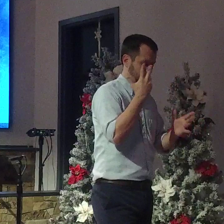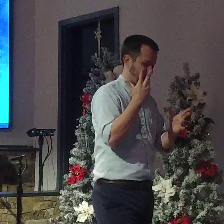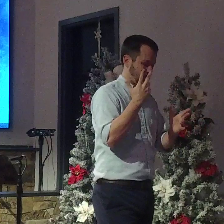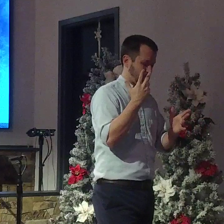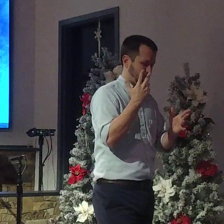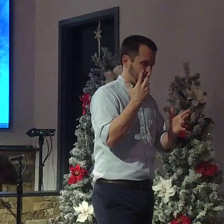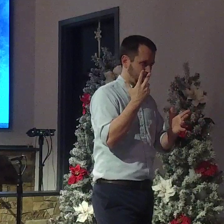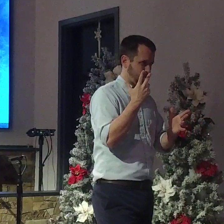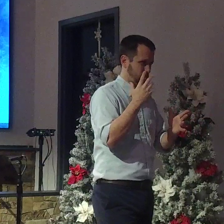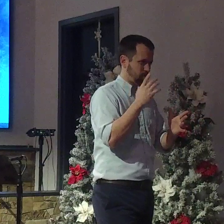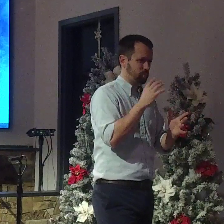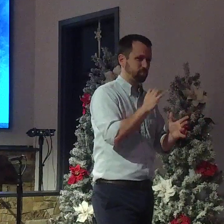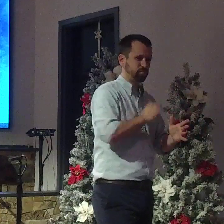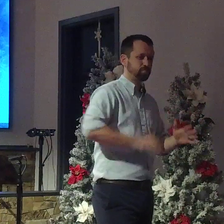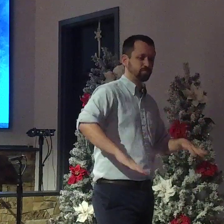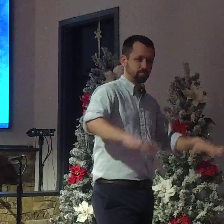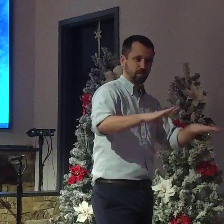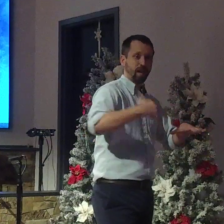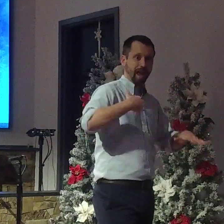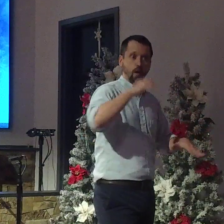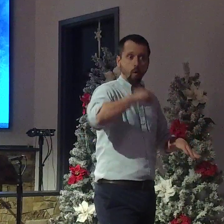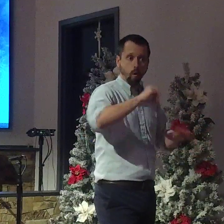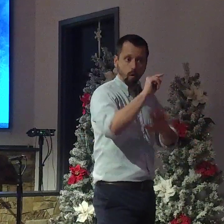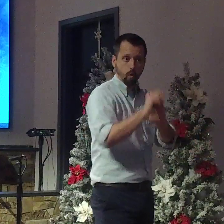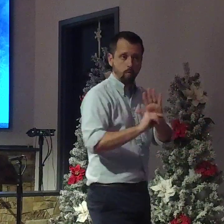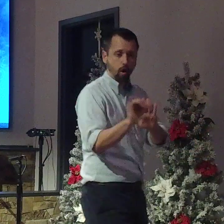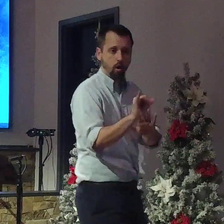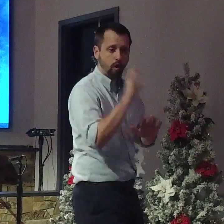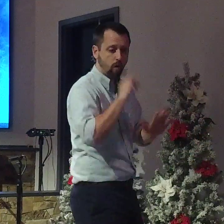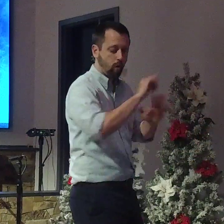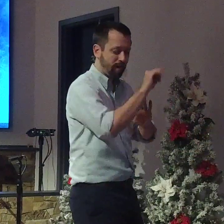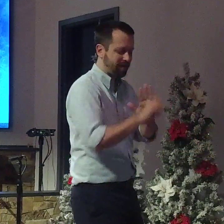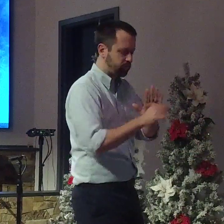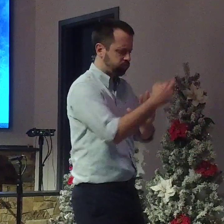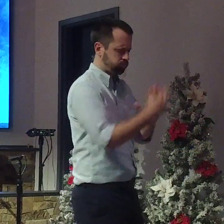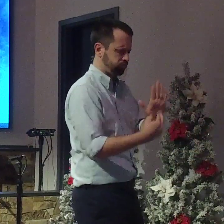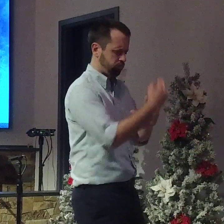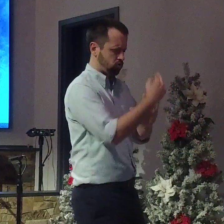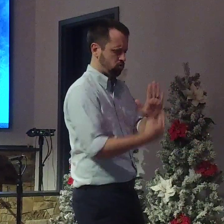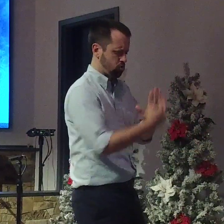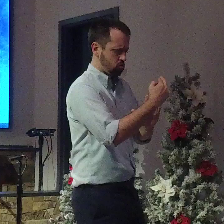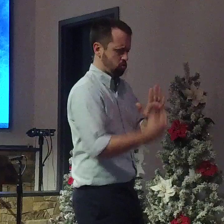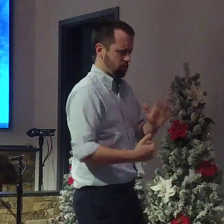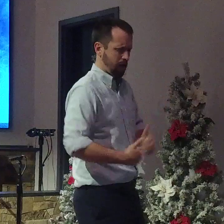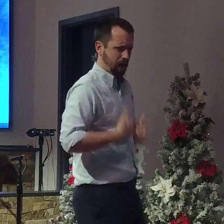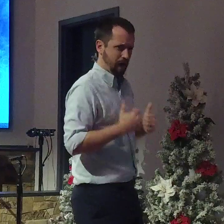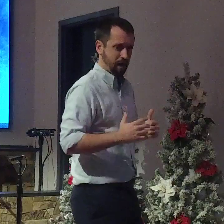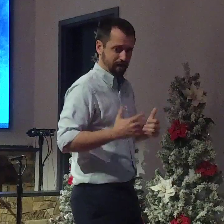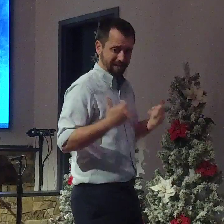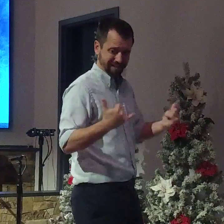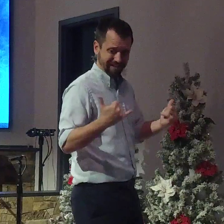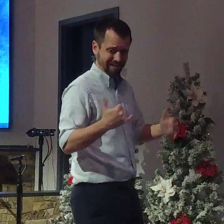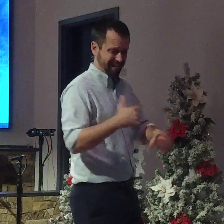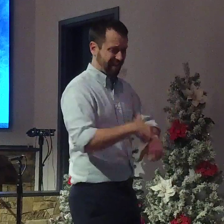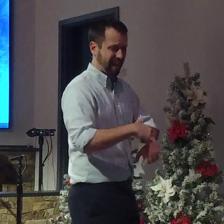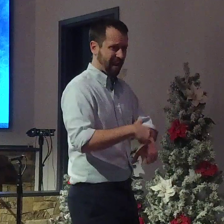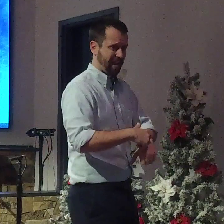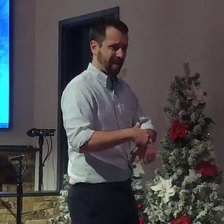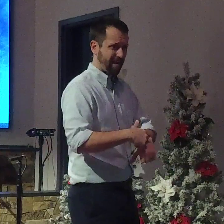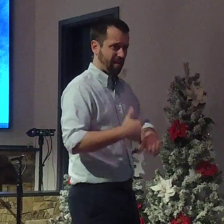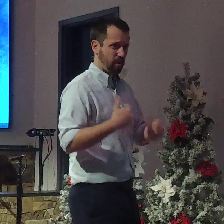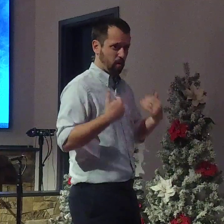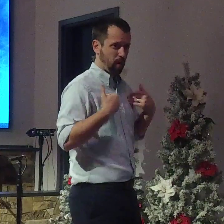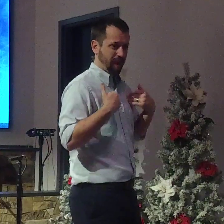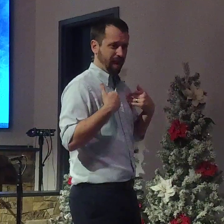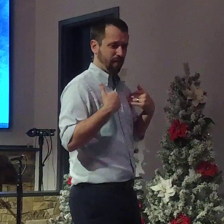want you to see this. I want you to see that what they did fulfilled Old Testament prophecy that